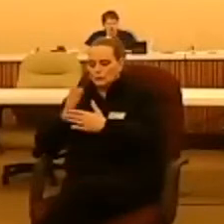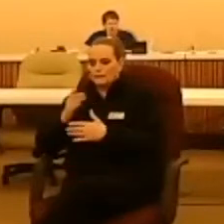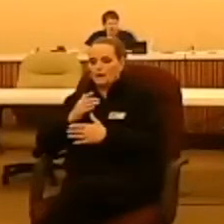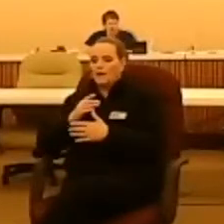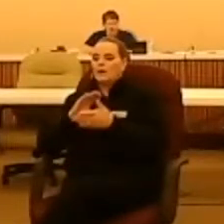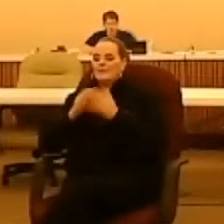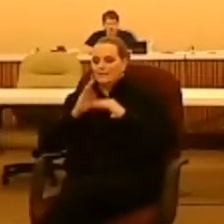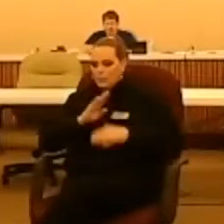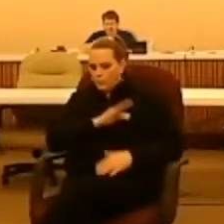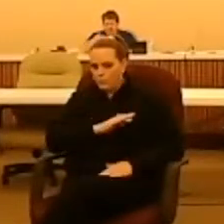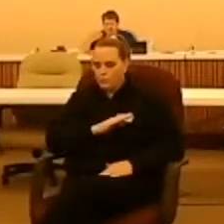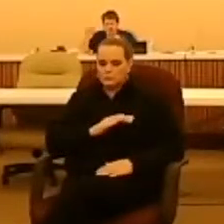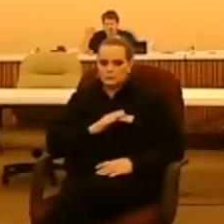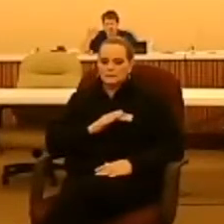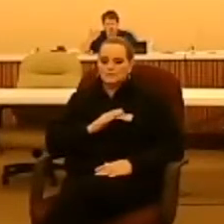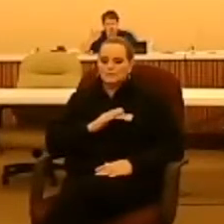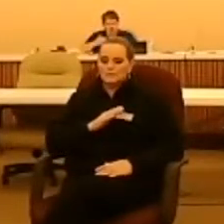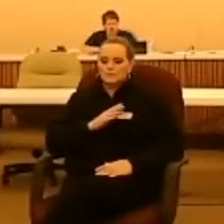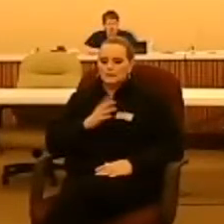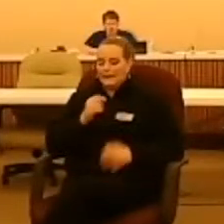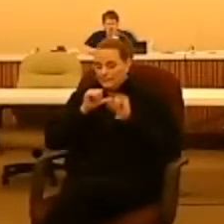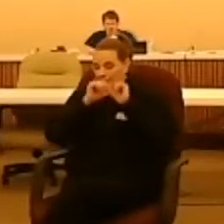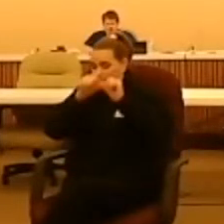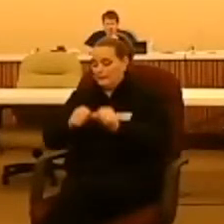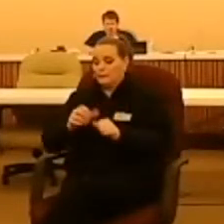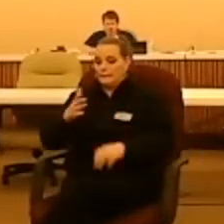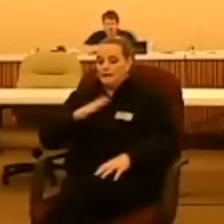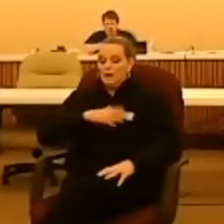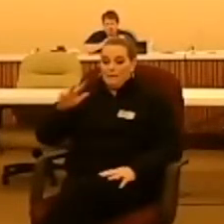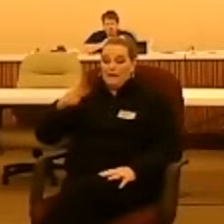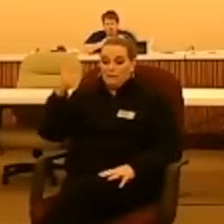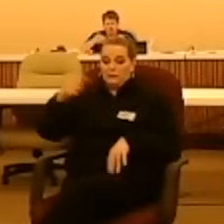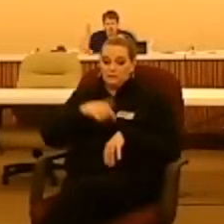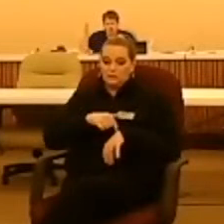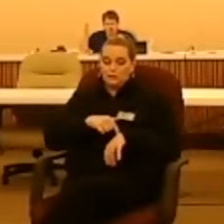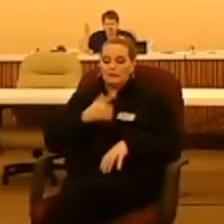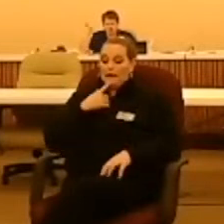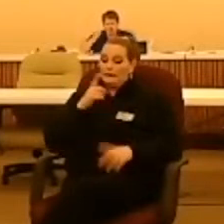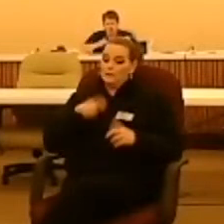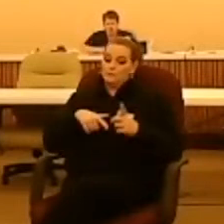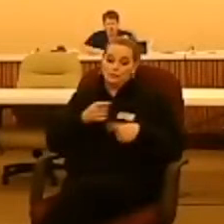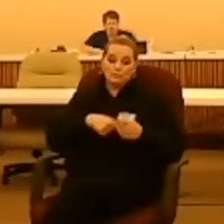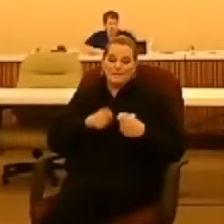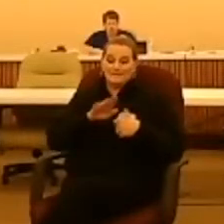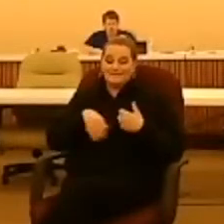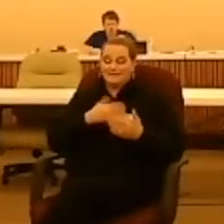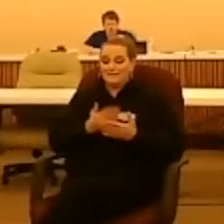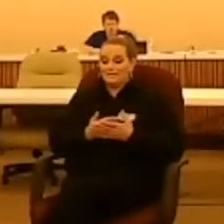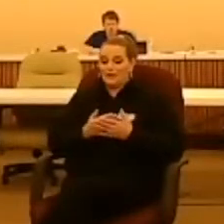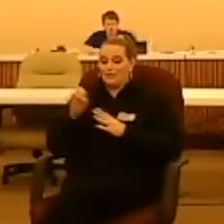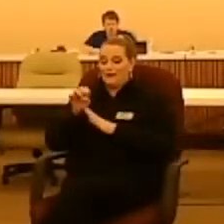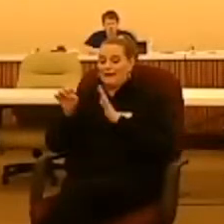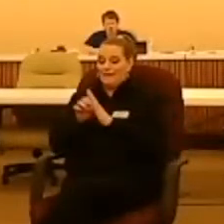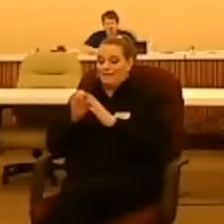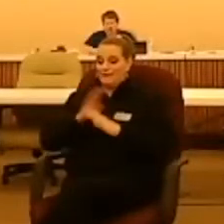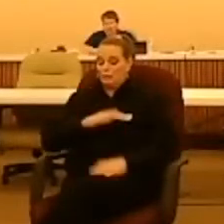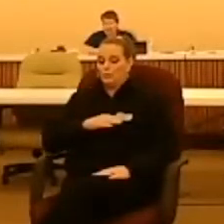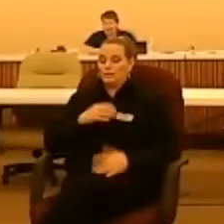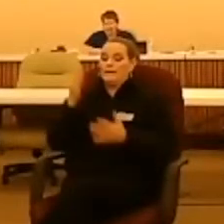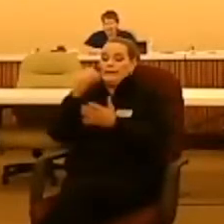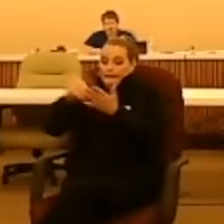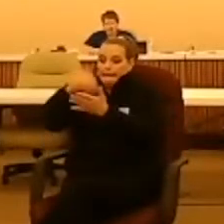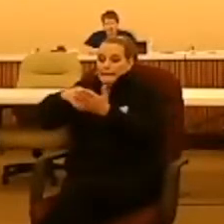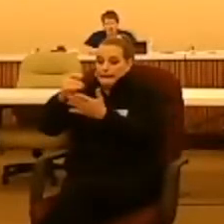town board, and as I'm going on potentially my third term, I could have replaced the entire ethics board multiple times over,